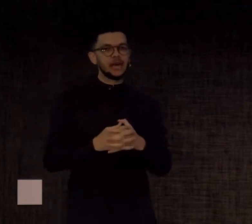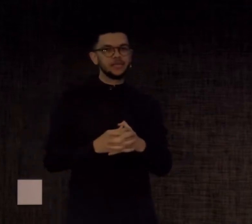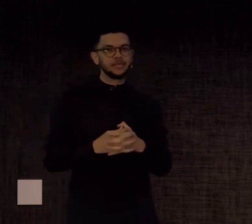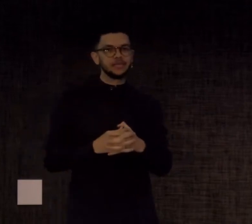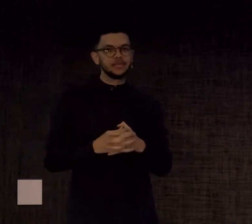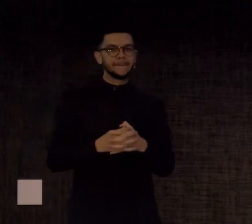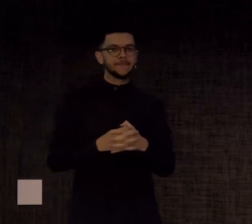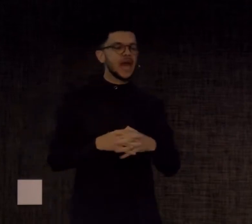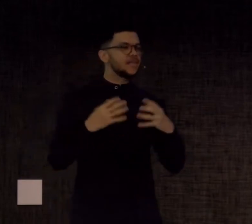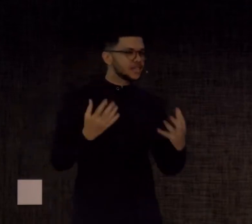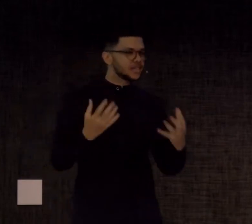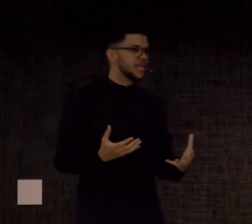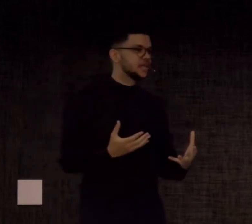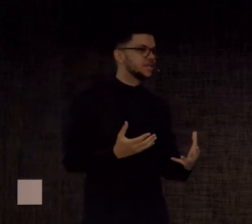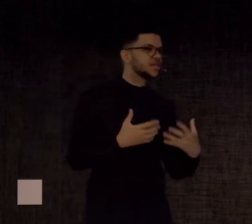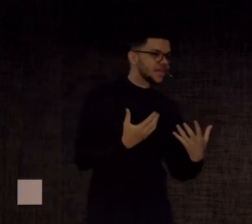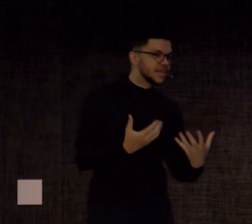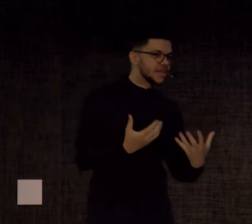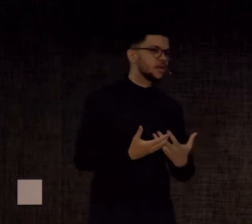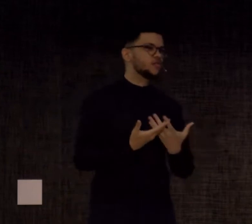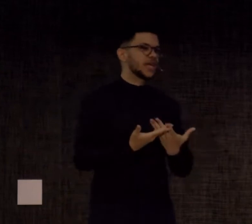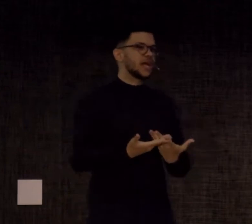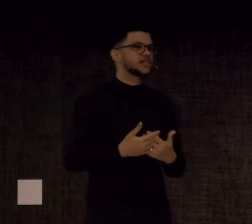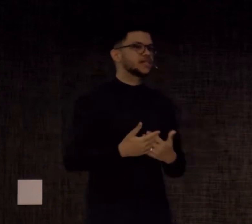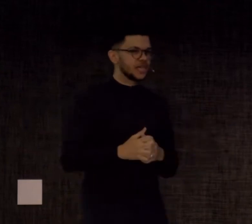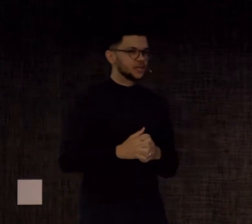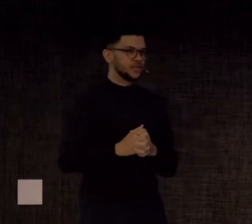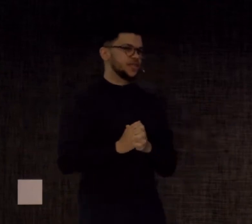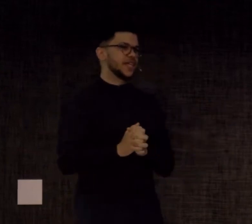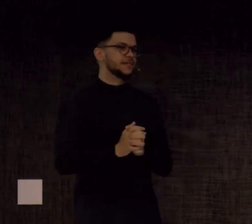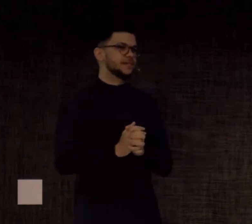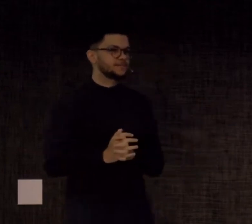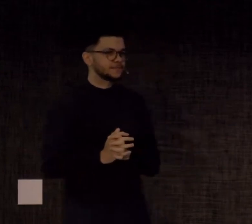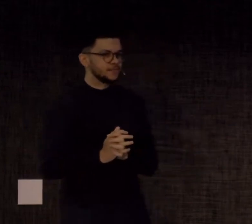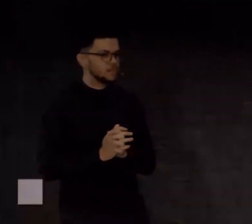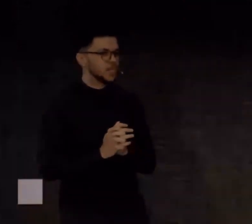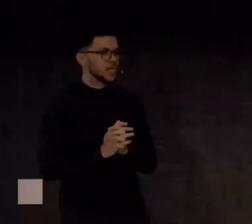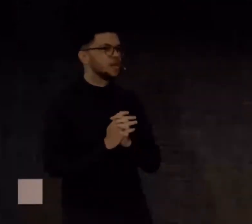in time. And that's really the theme of what I'd like to discuss with you today.